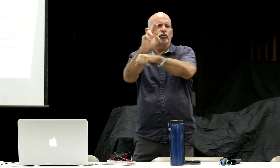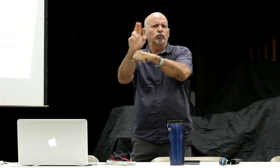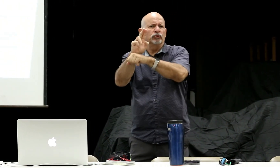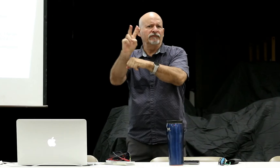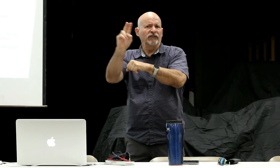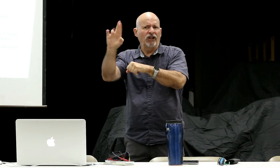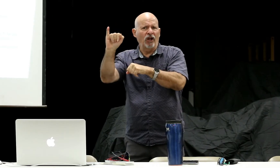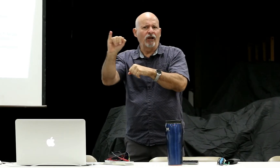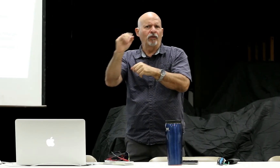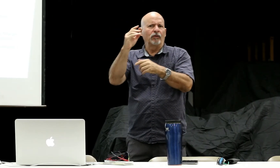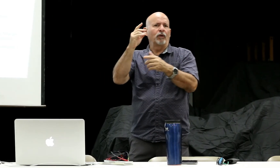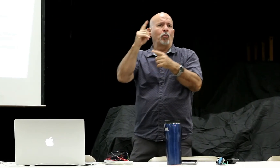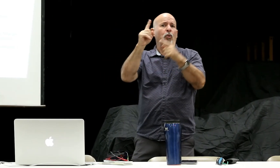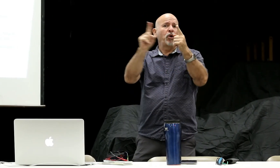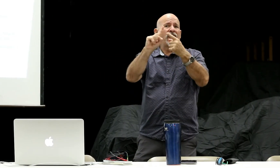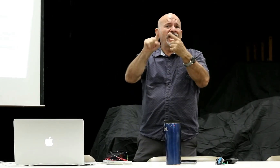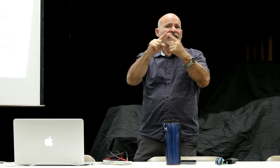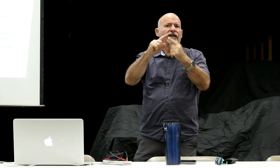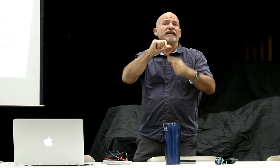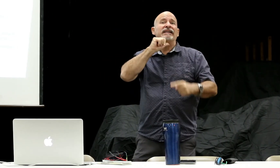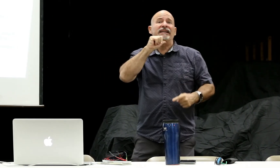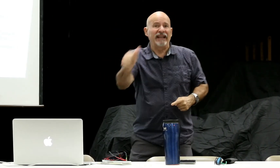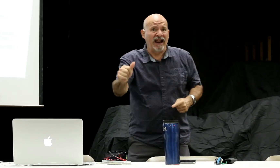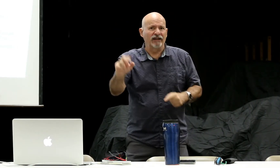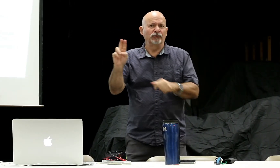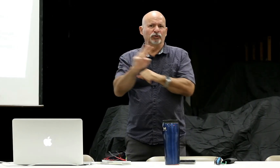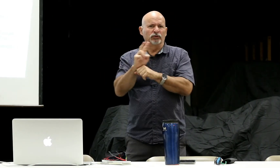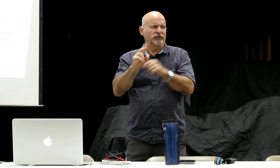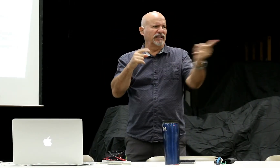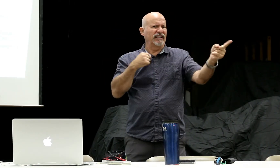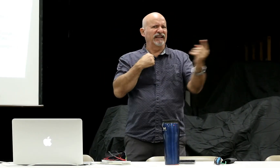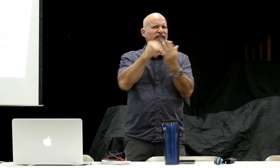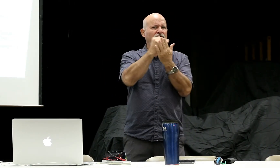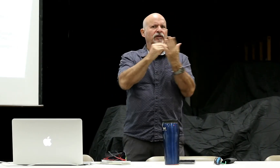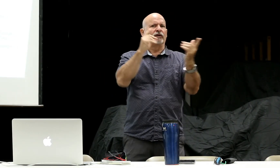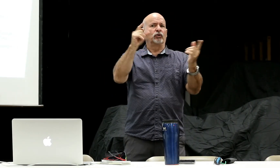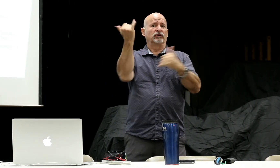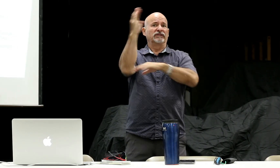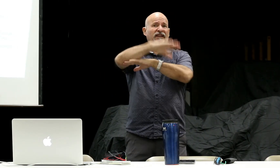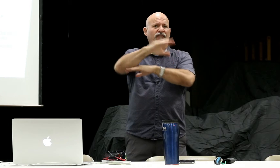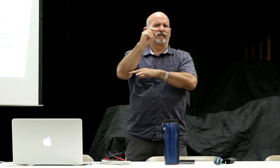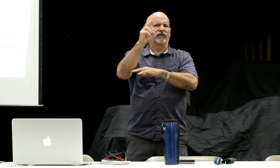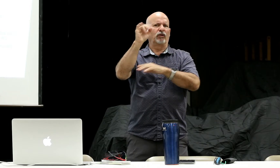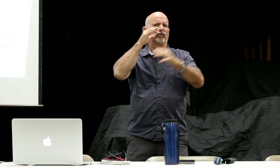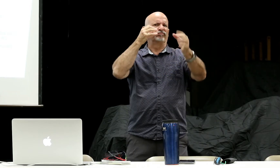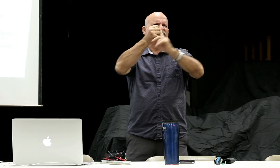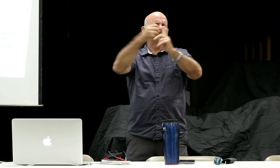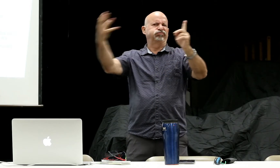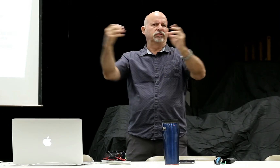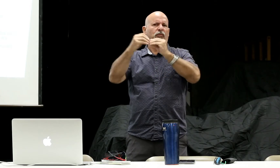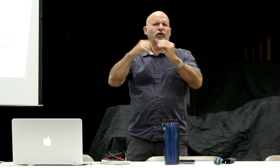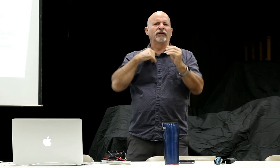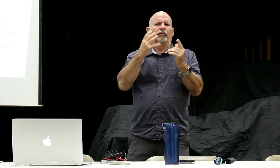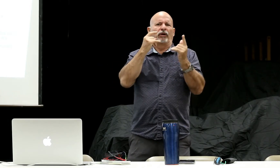and I had a form that I had to provide to them. And so a meeting was held with all of the nurses for